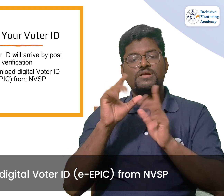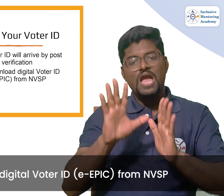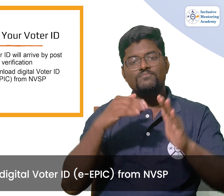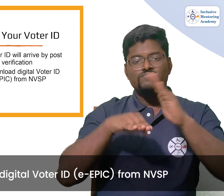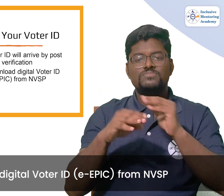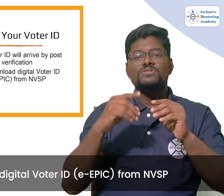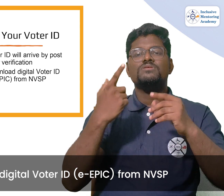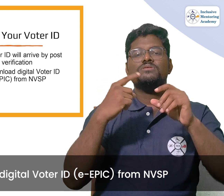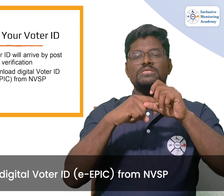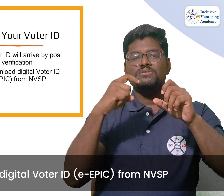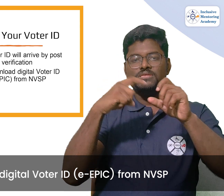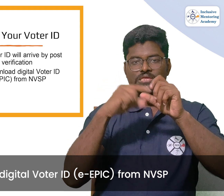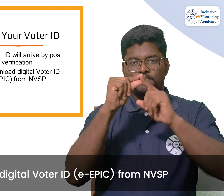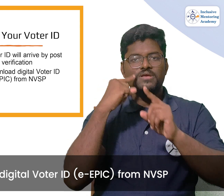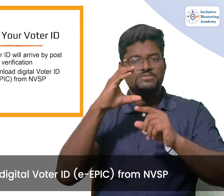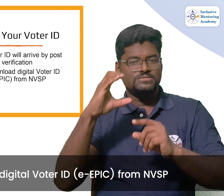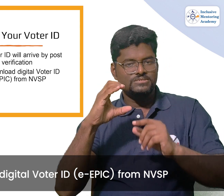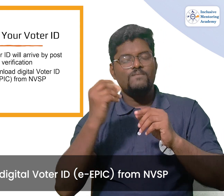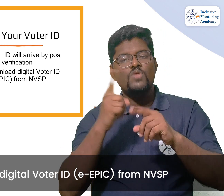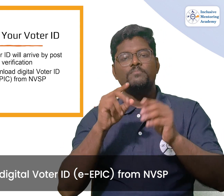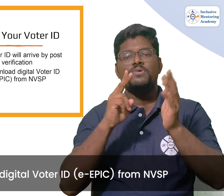e-Epic, from NVSP.